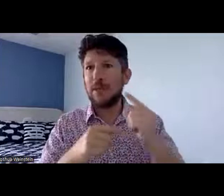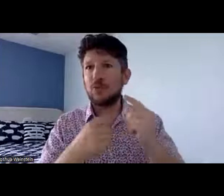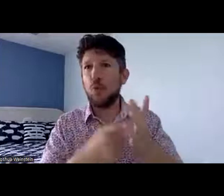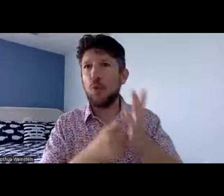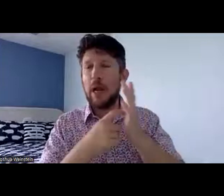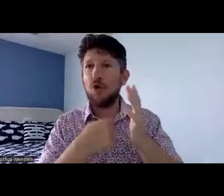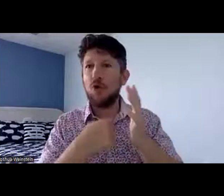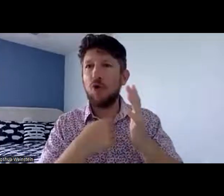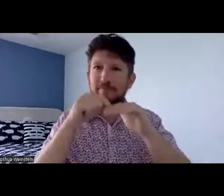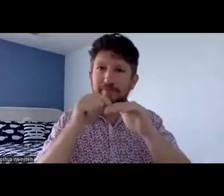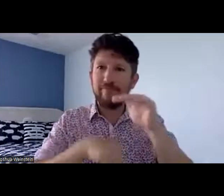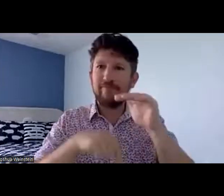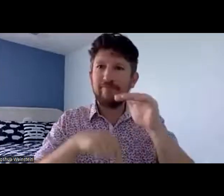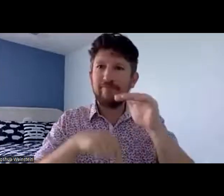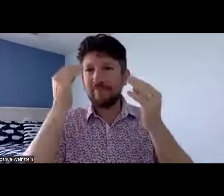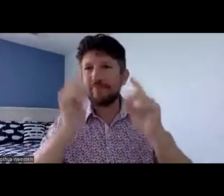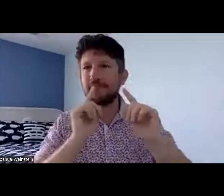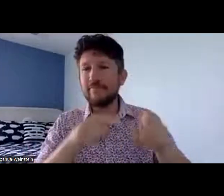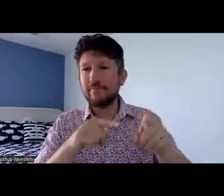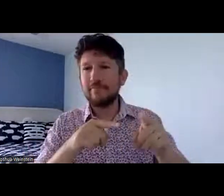Hold on a second.